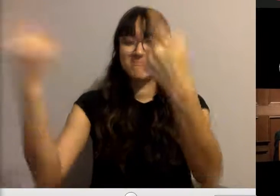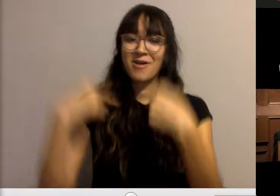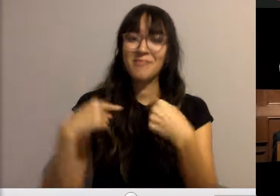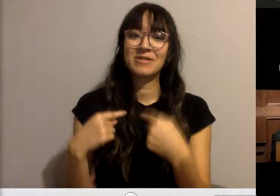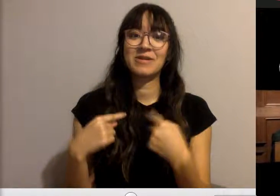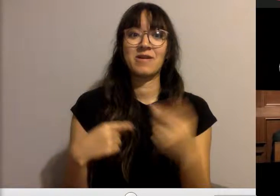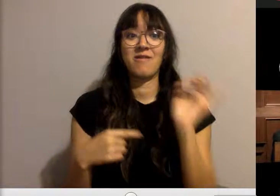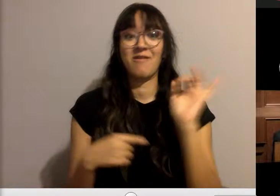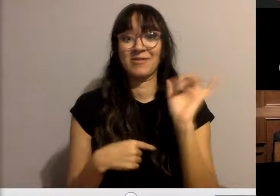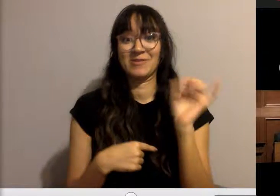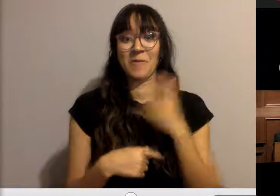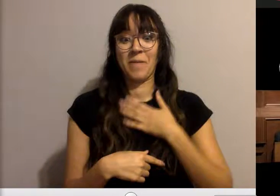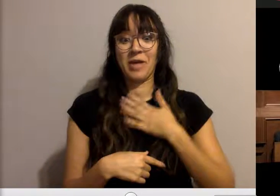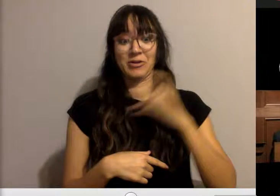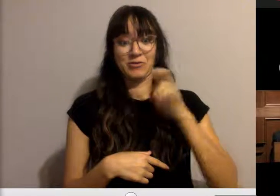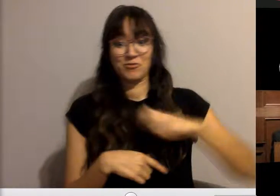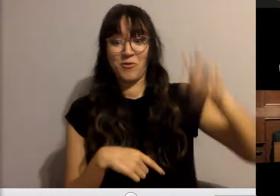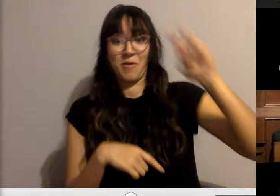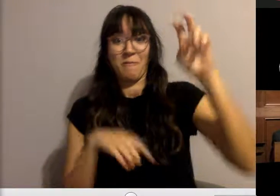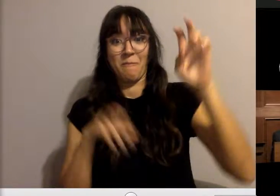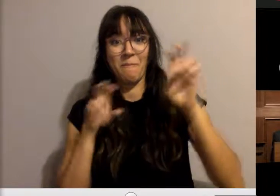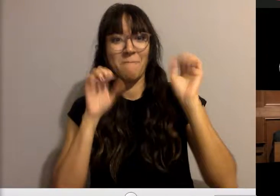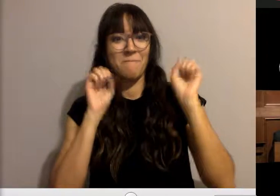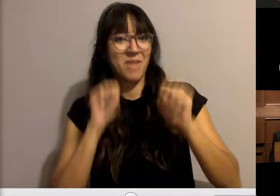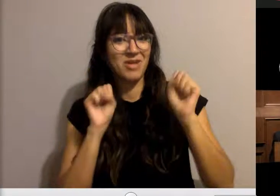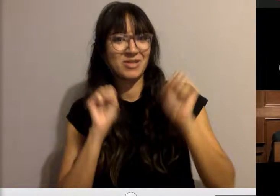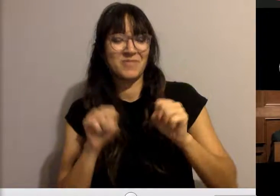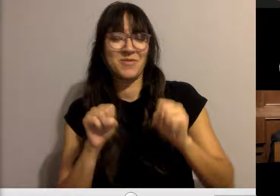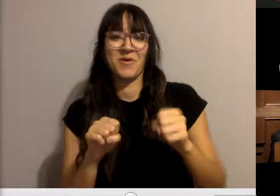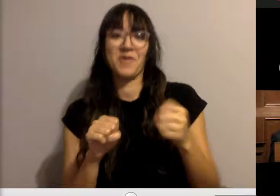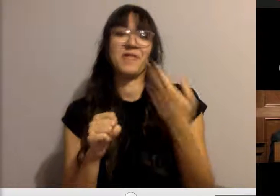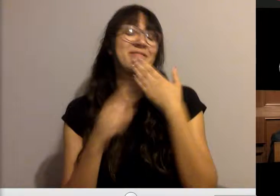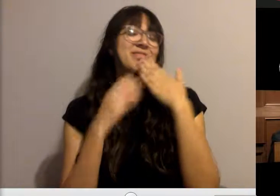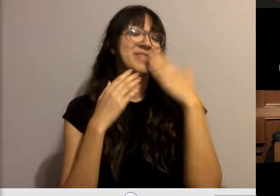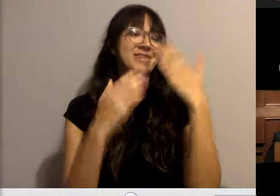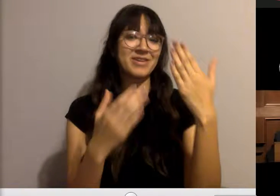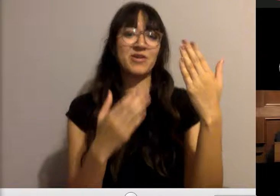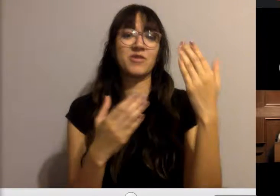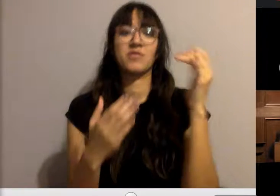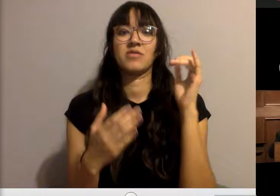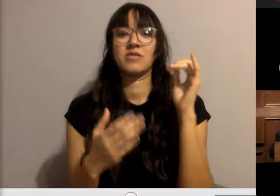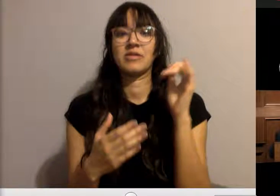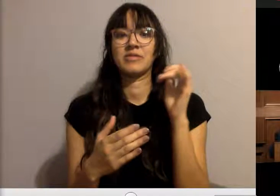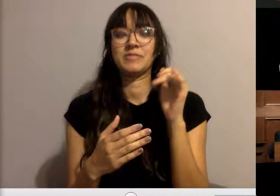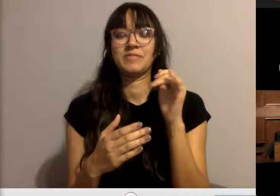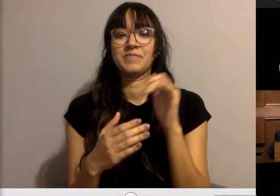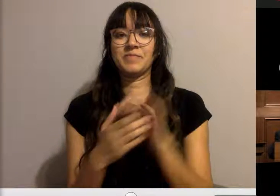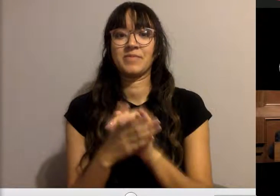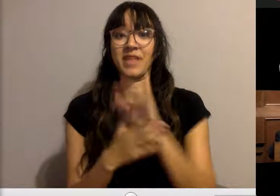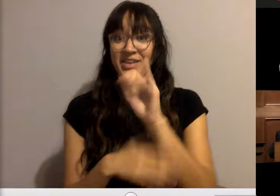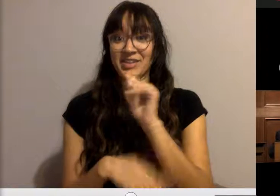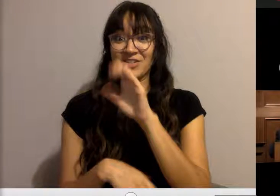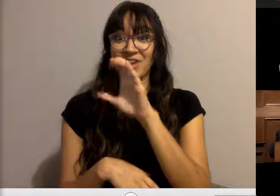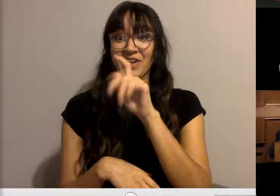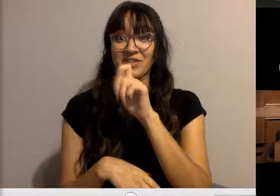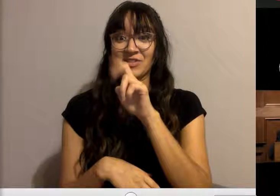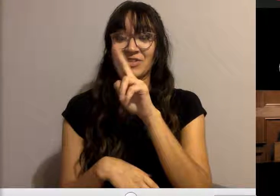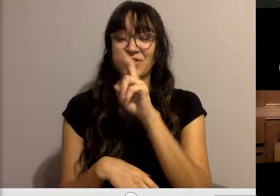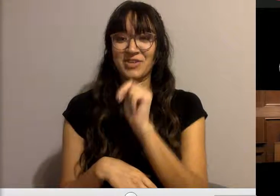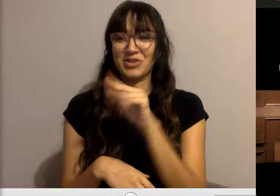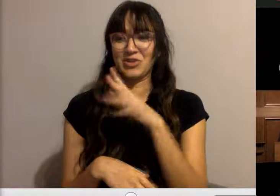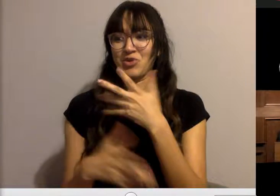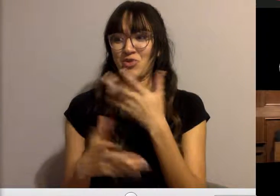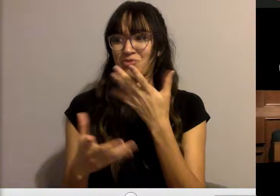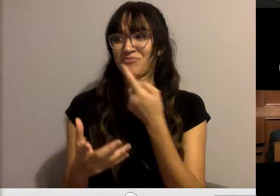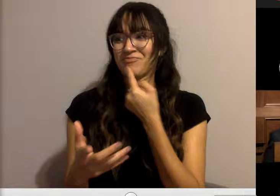I'm actually in the archives during the day. And then when Jack said, would you lecture on your book at night? I'm like, sure, why not? So, but I